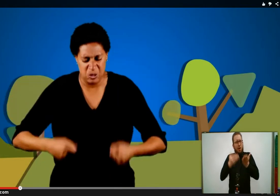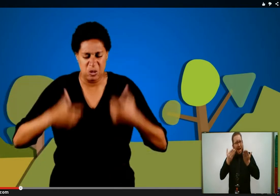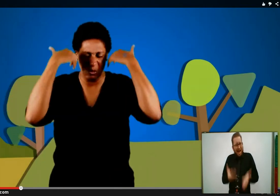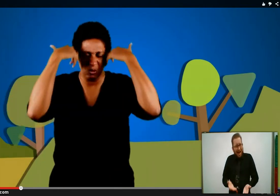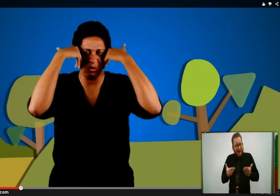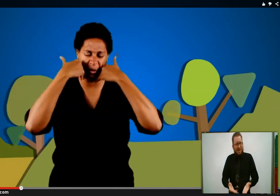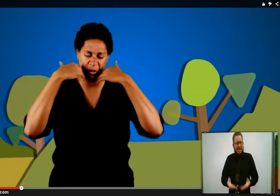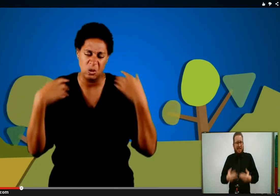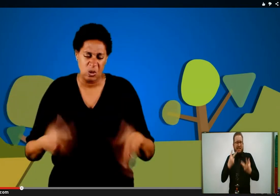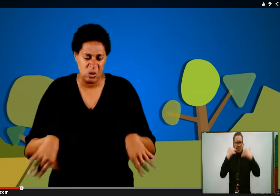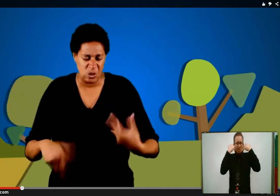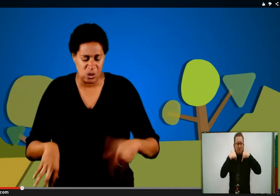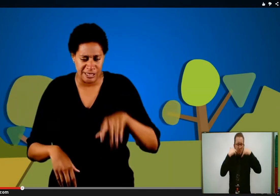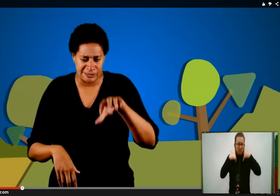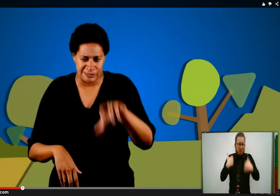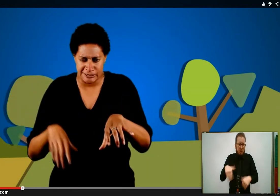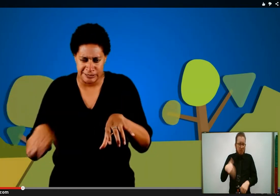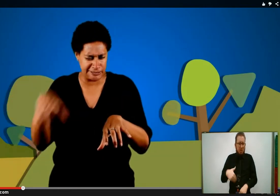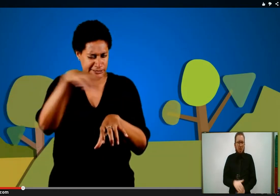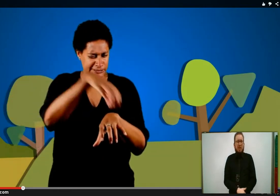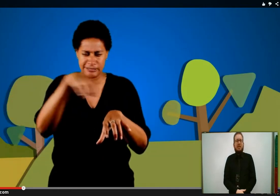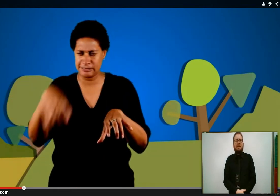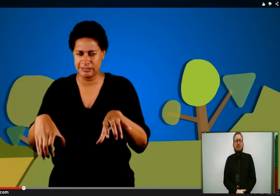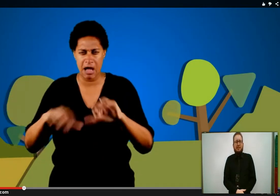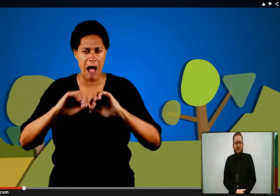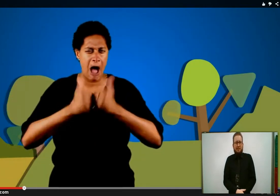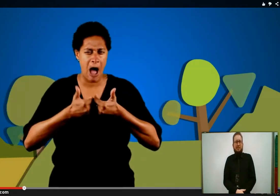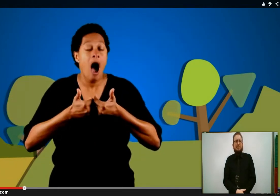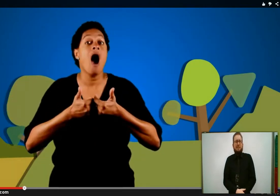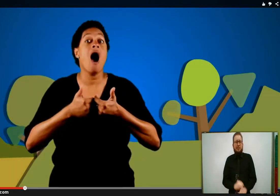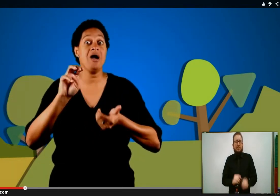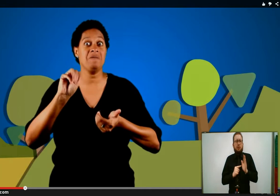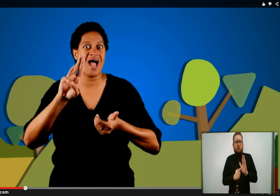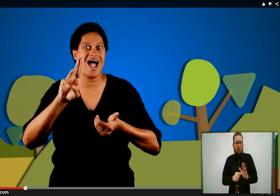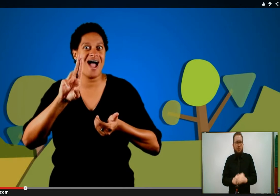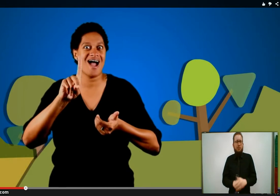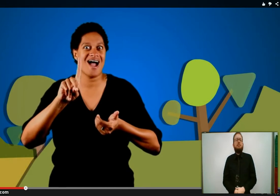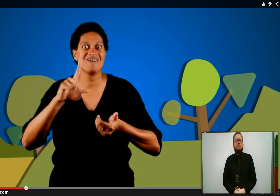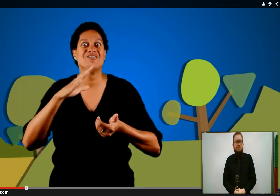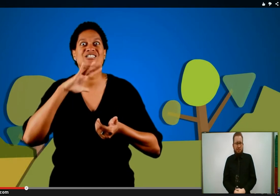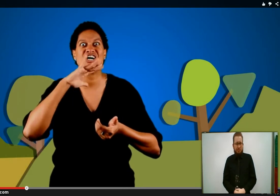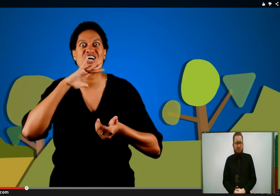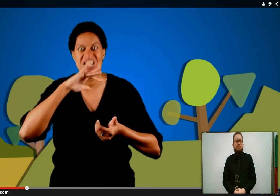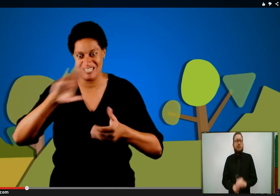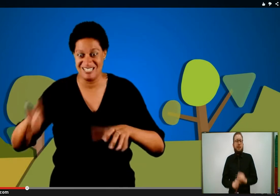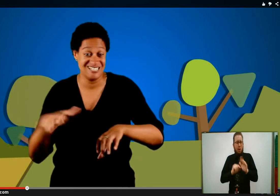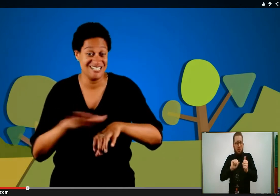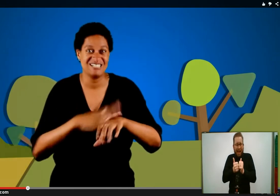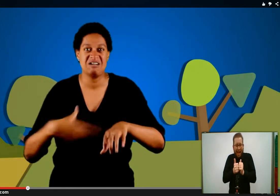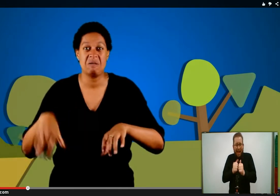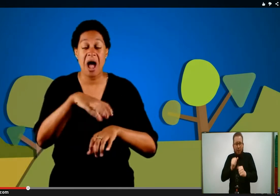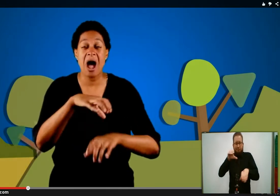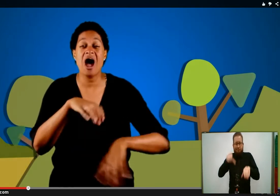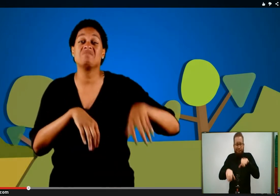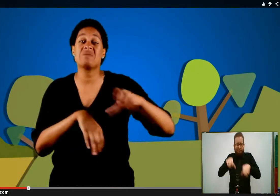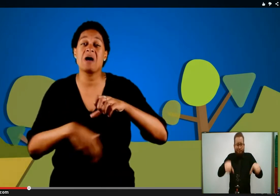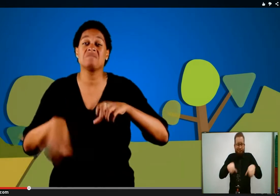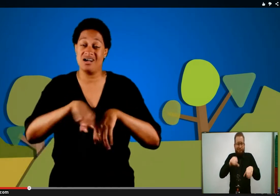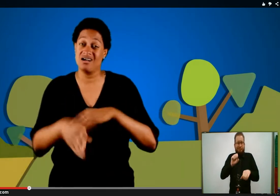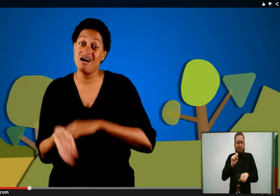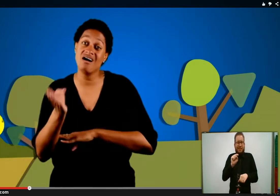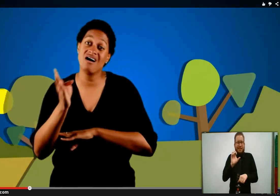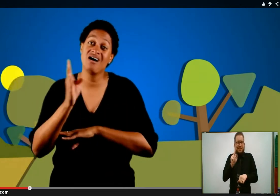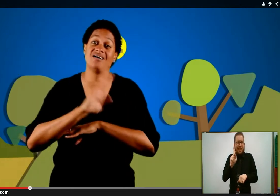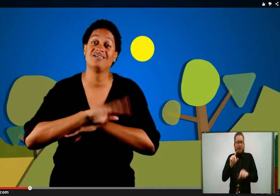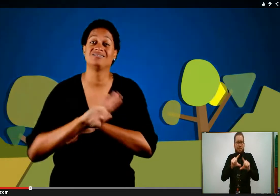And that's, they're working hard. They're showing it himself. He's sweating. Ooh, he's really working hard. She really shows that. She